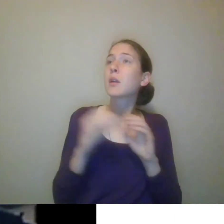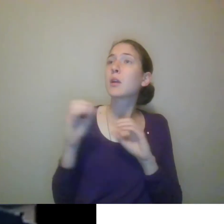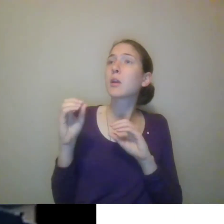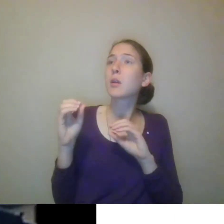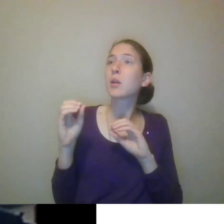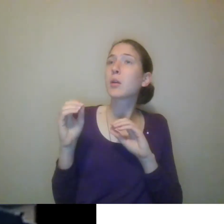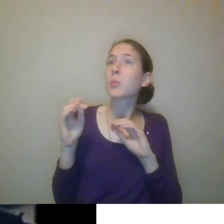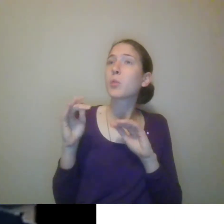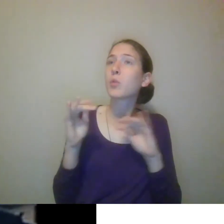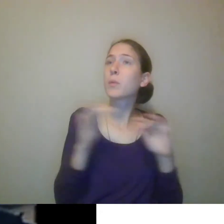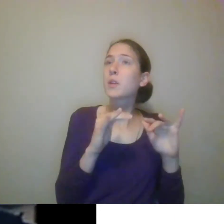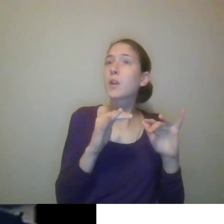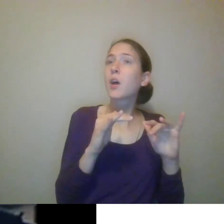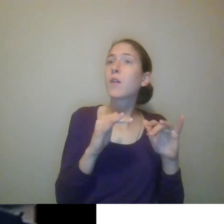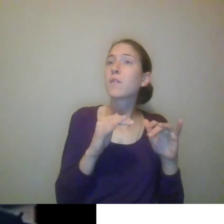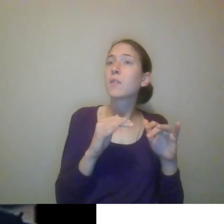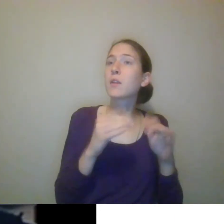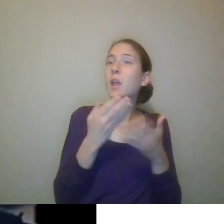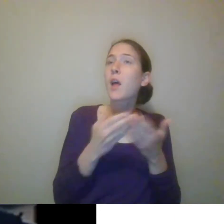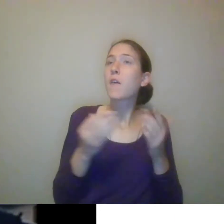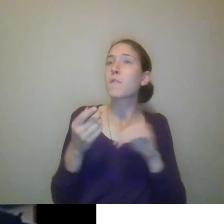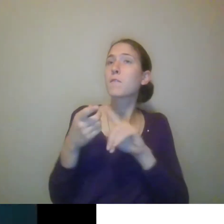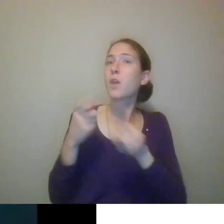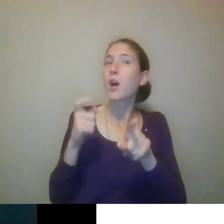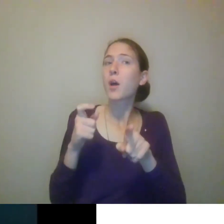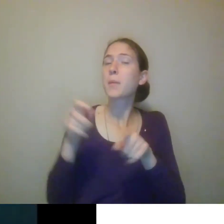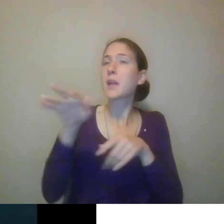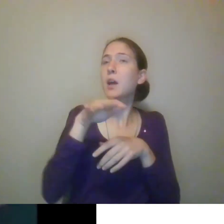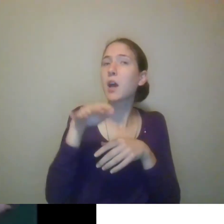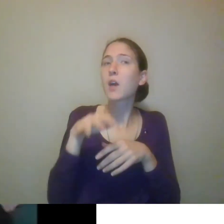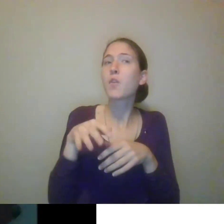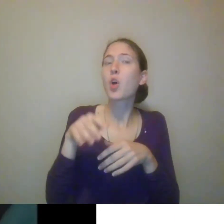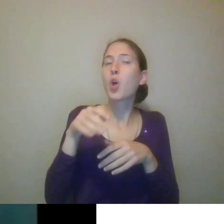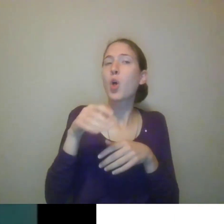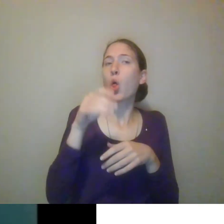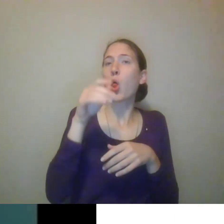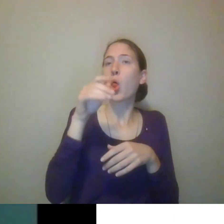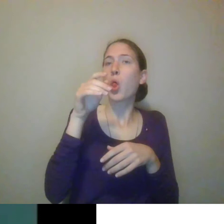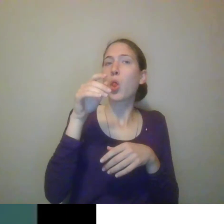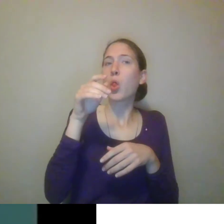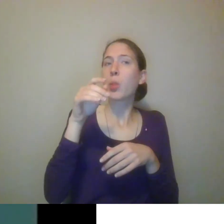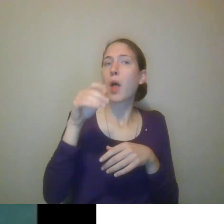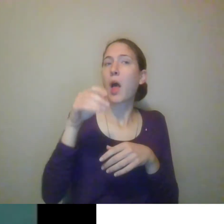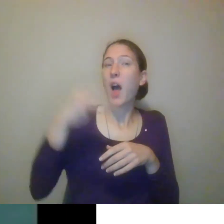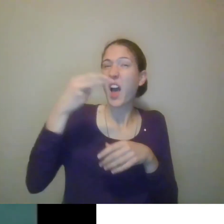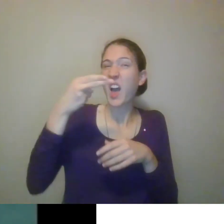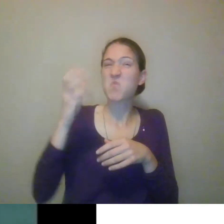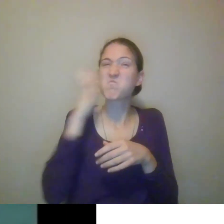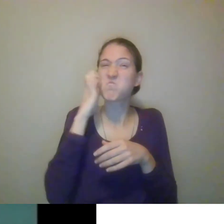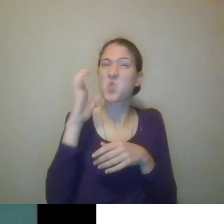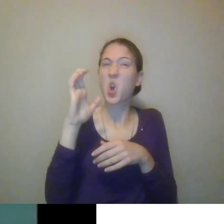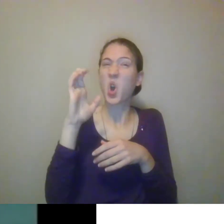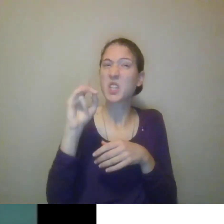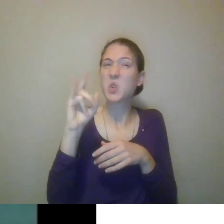that somewhere. He's got a good memory, though. He's got a real good memory. Let's write that down.